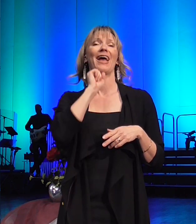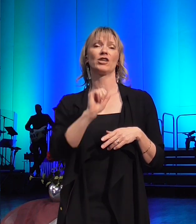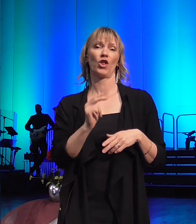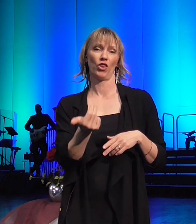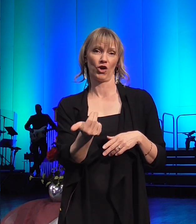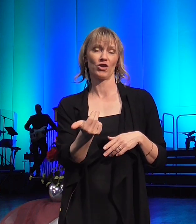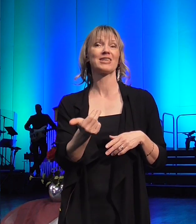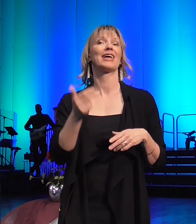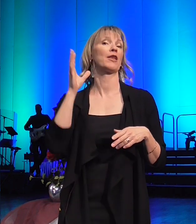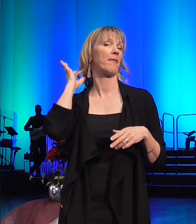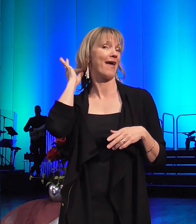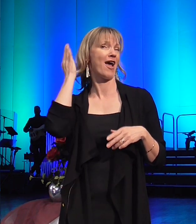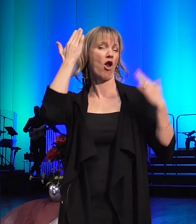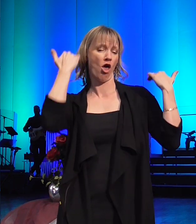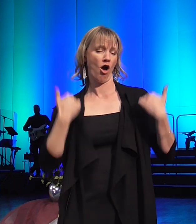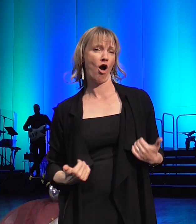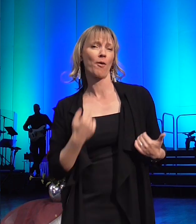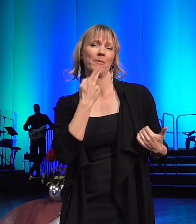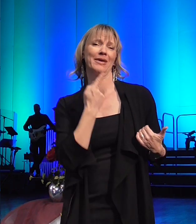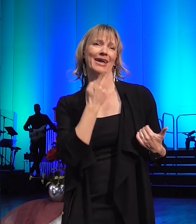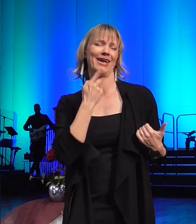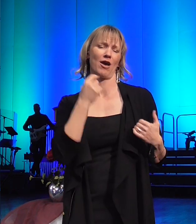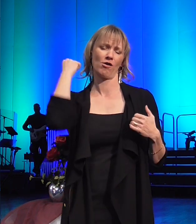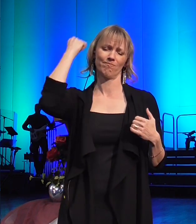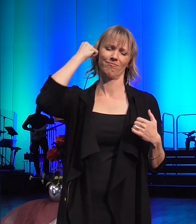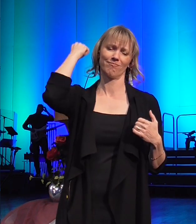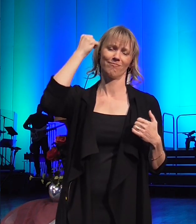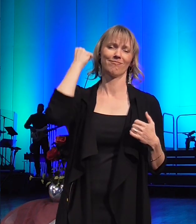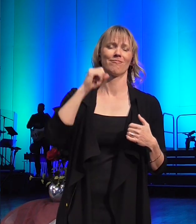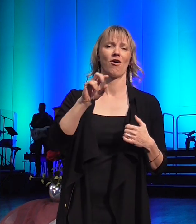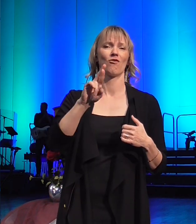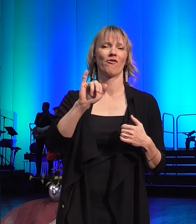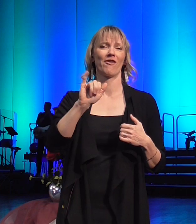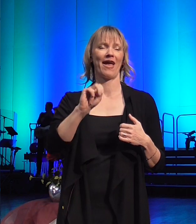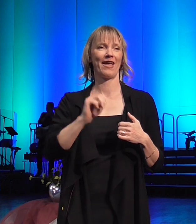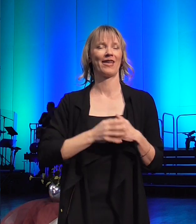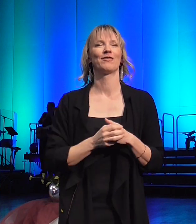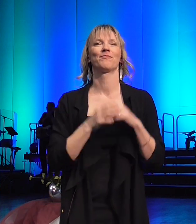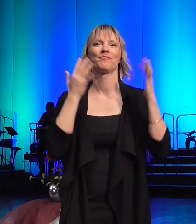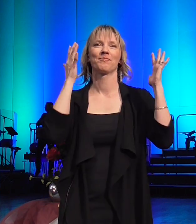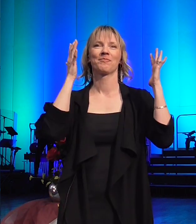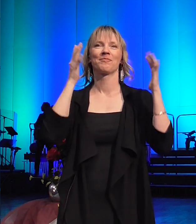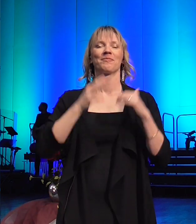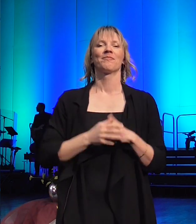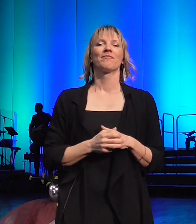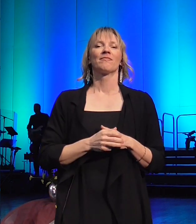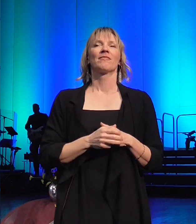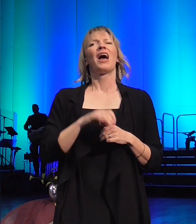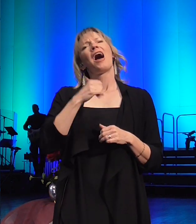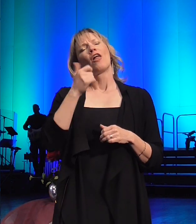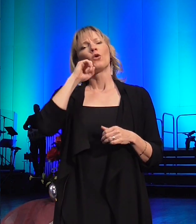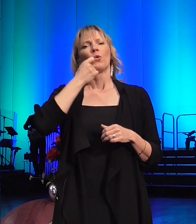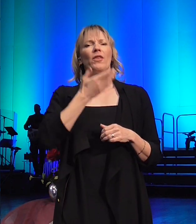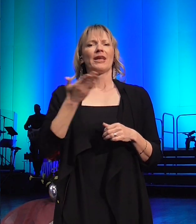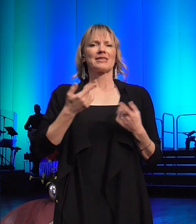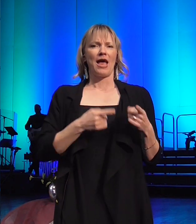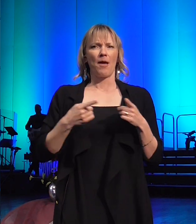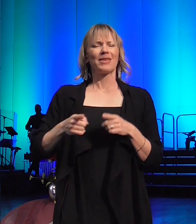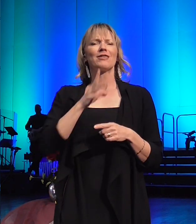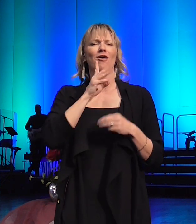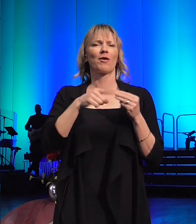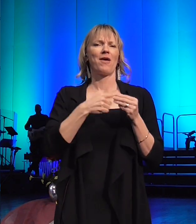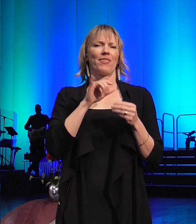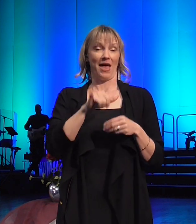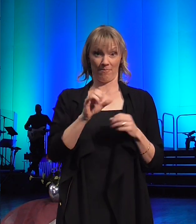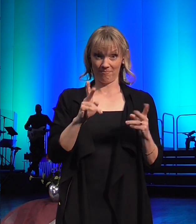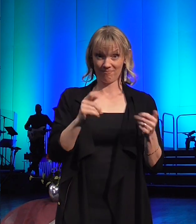long pink hair. Go Rain. Yeah. Oh, there's some other cool things going on. Let's talk about that,